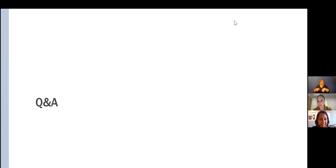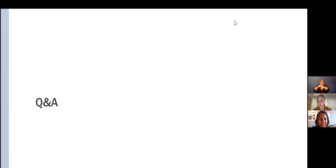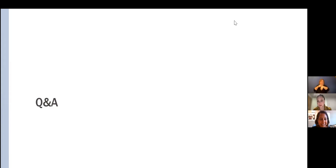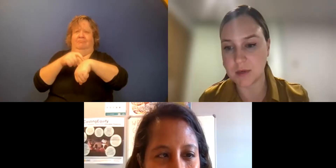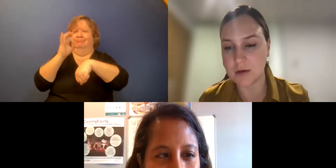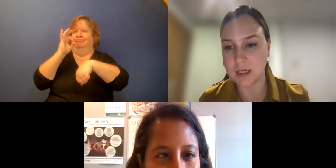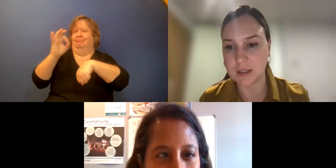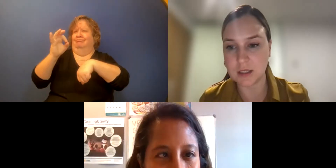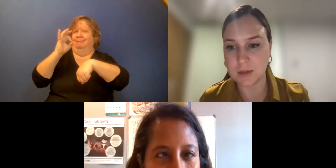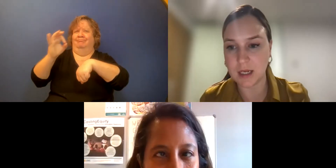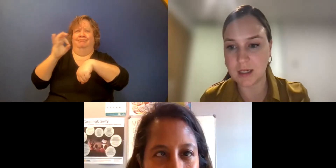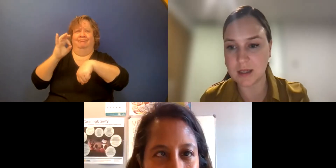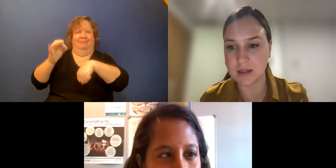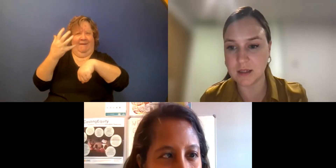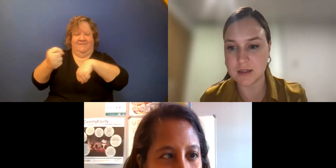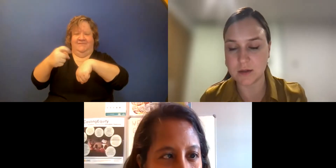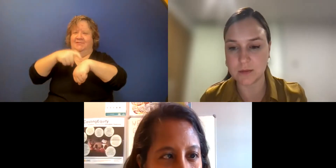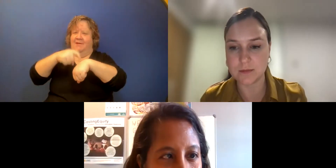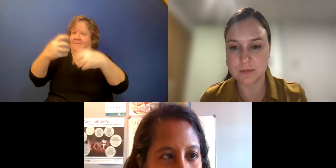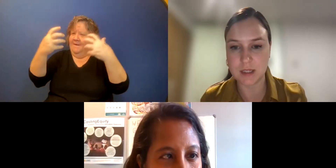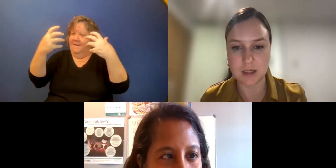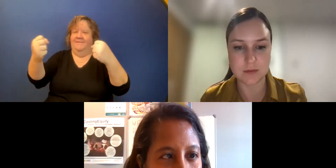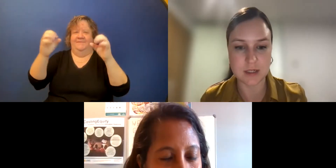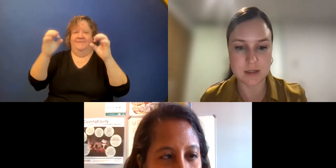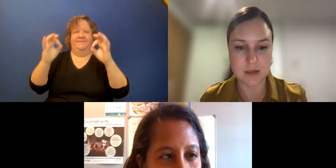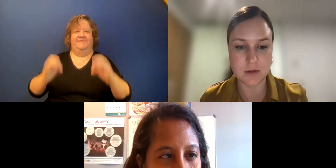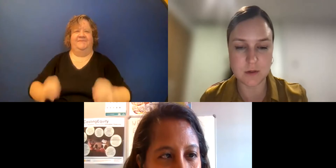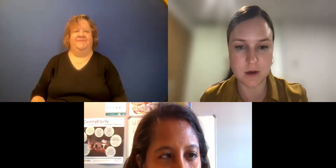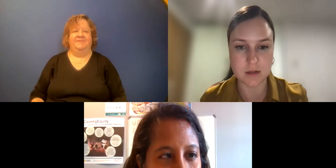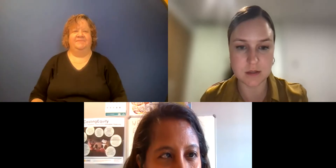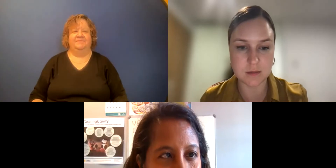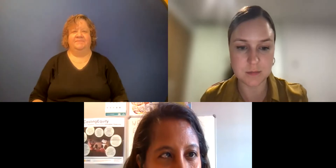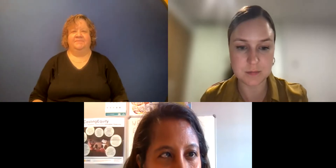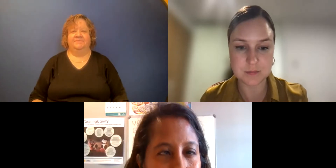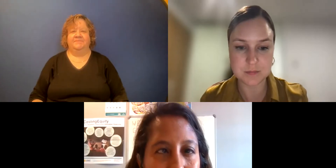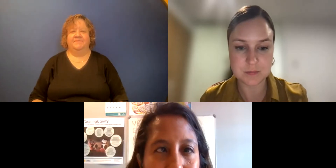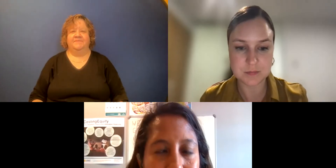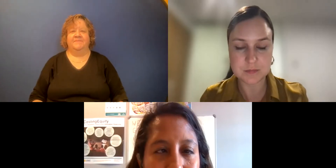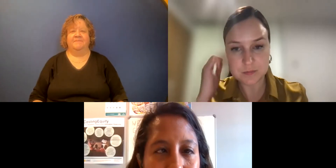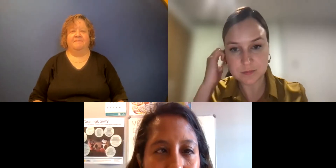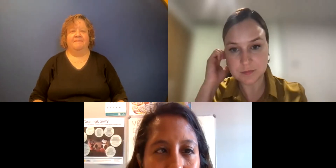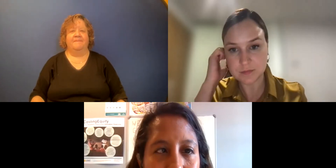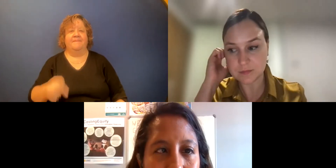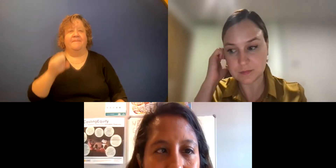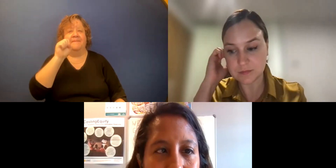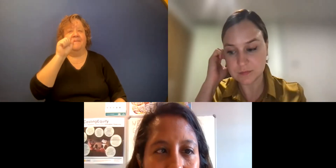Sarah's moderating the Q&A, I think. So yeah, let us know your thoughts.